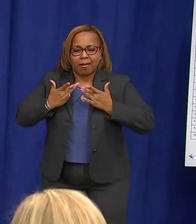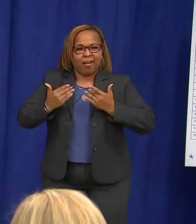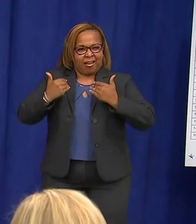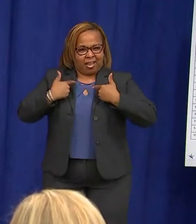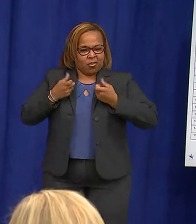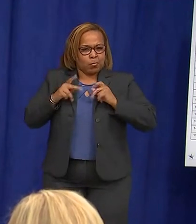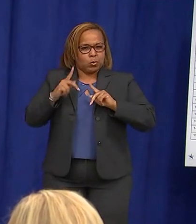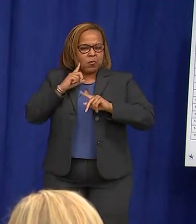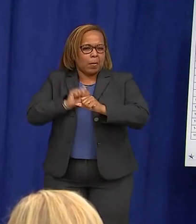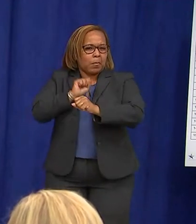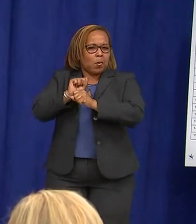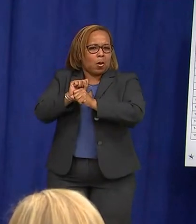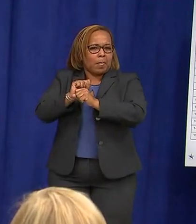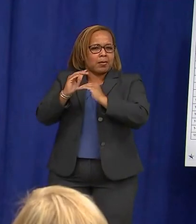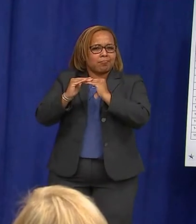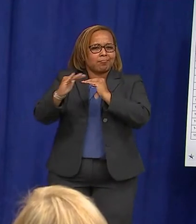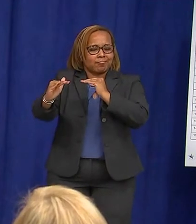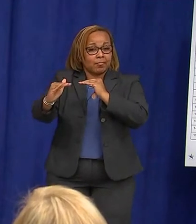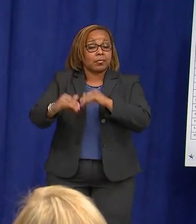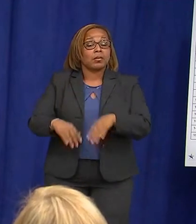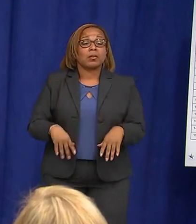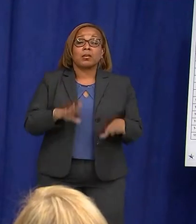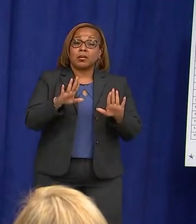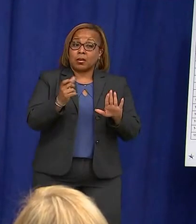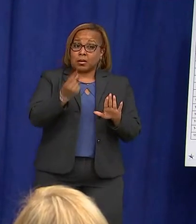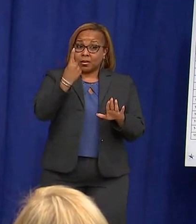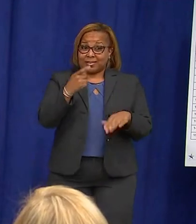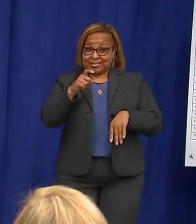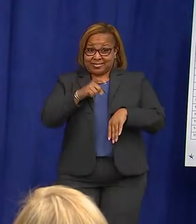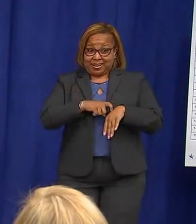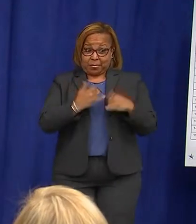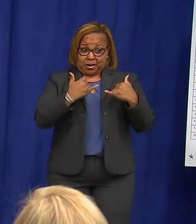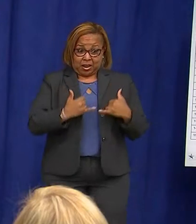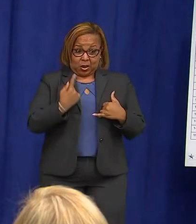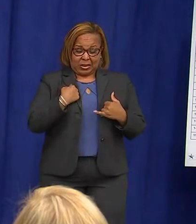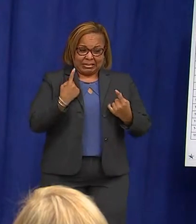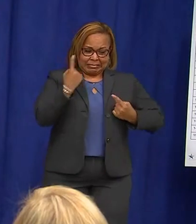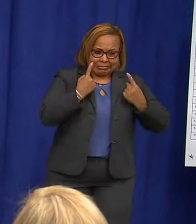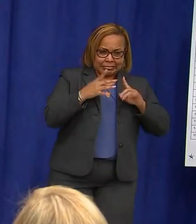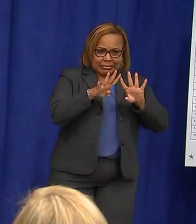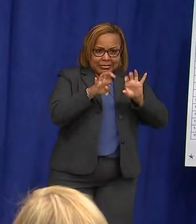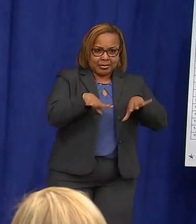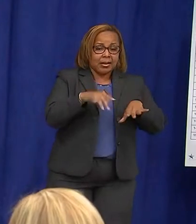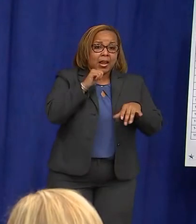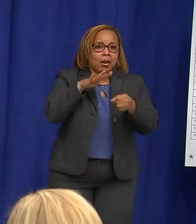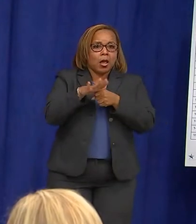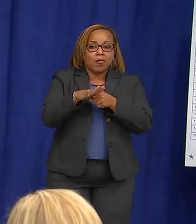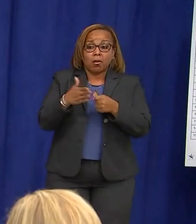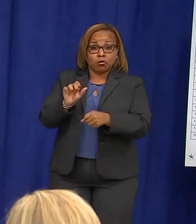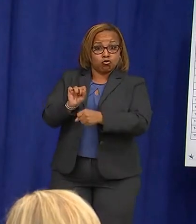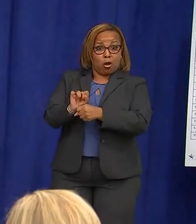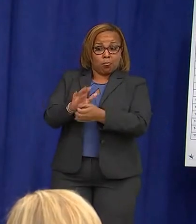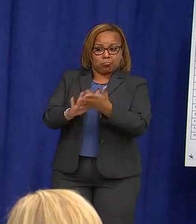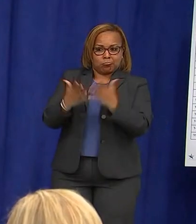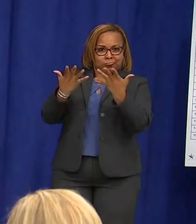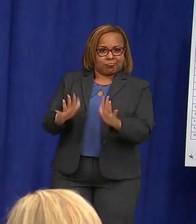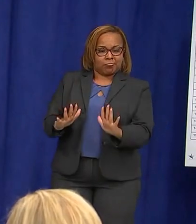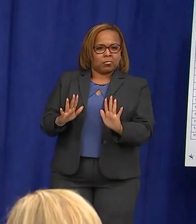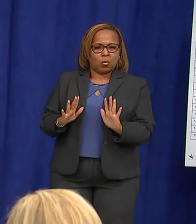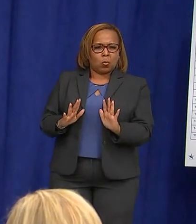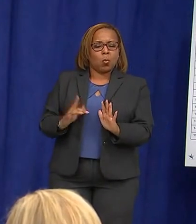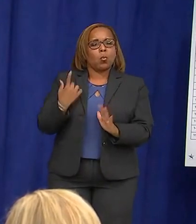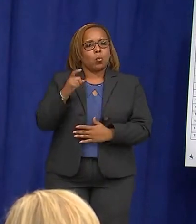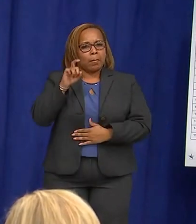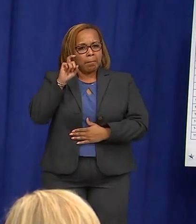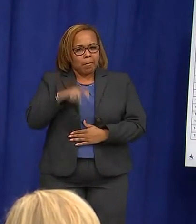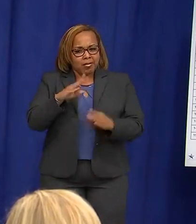employment opportunities. However, in a time marked by uncertainty, it isn't just enough to give people what they need to get by.